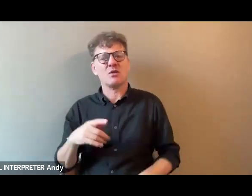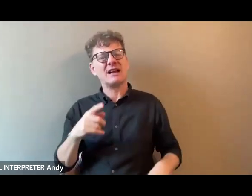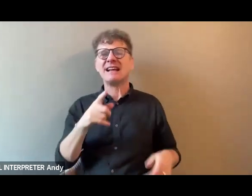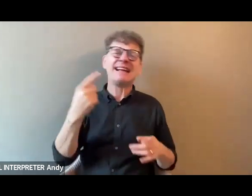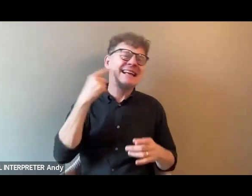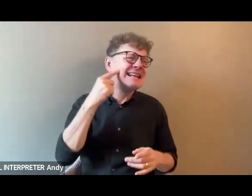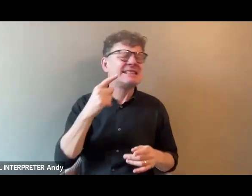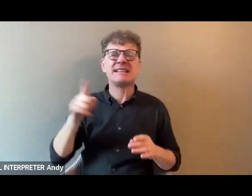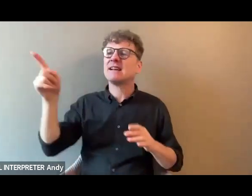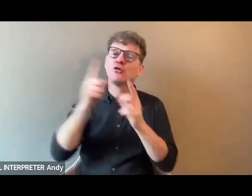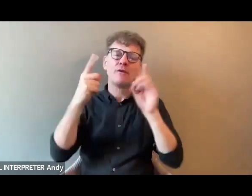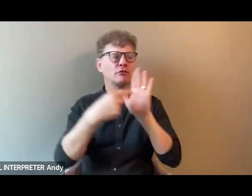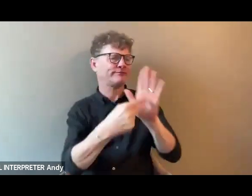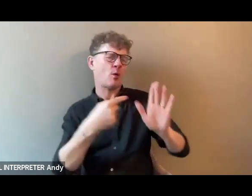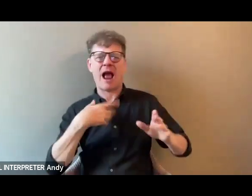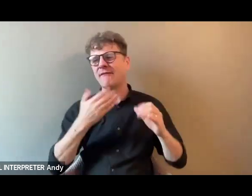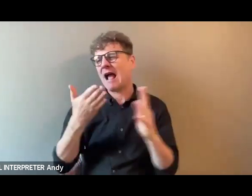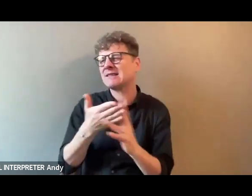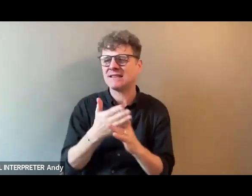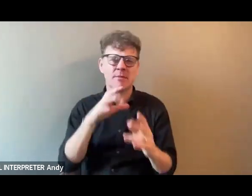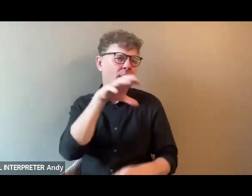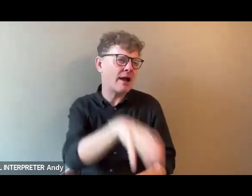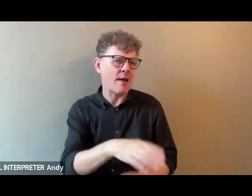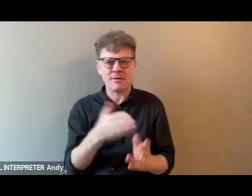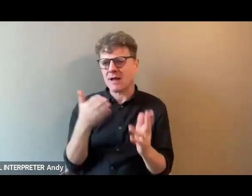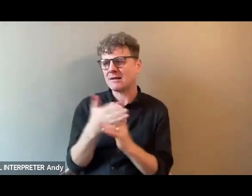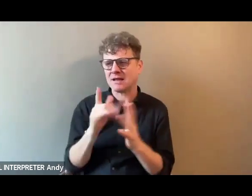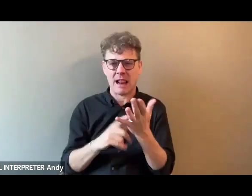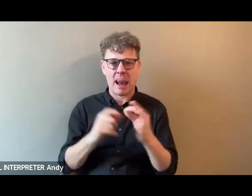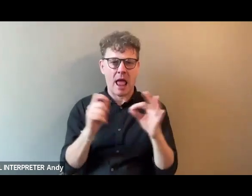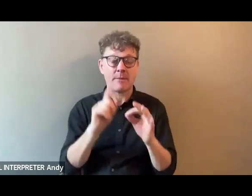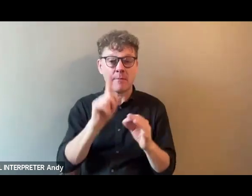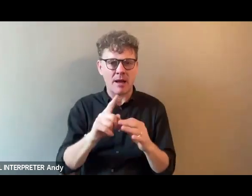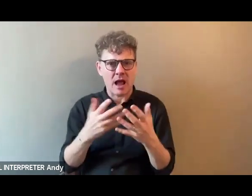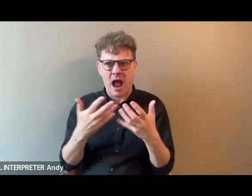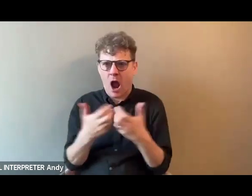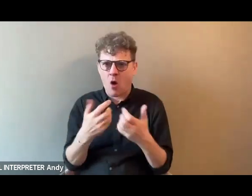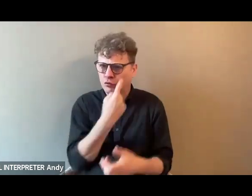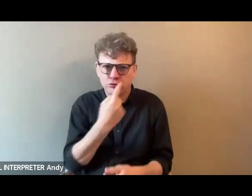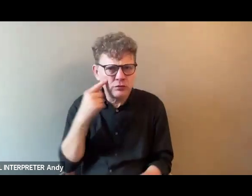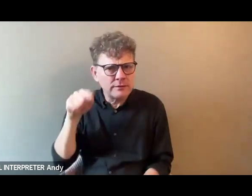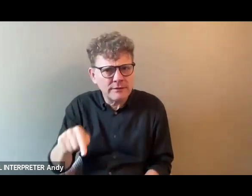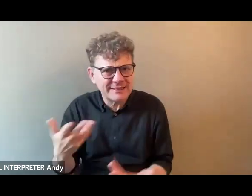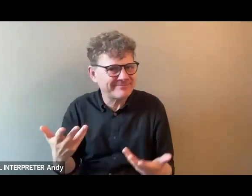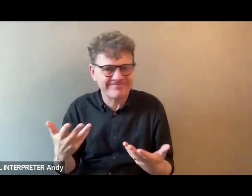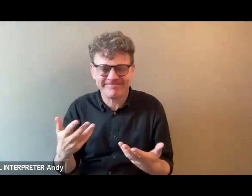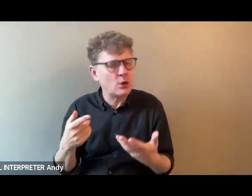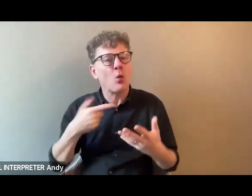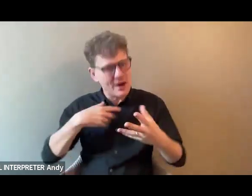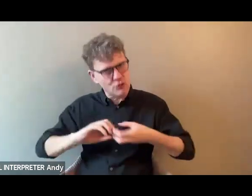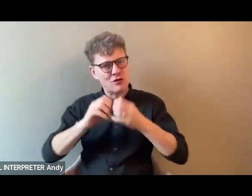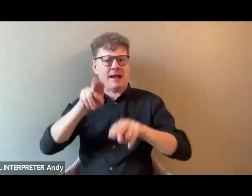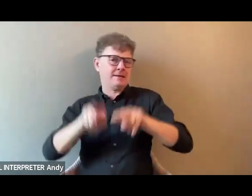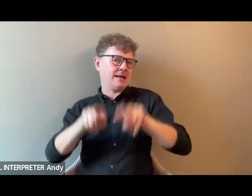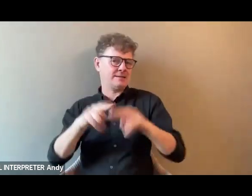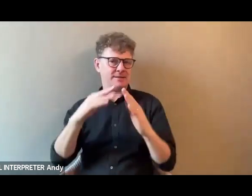accessible campus or labs, and very hard for anybody to prove whether you do or not. So we've created the assessment. It has gone